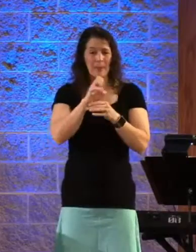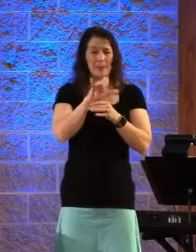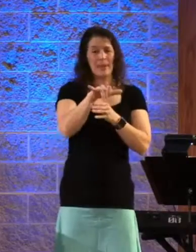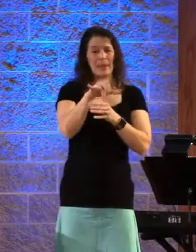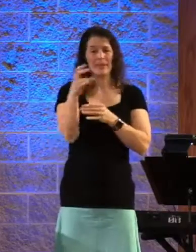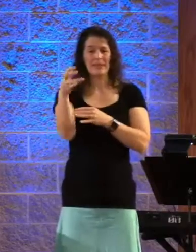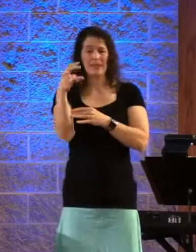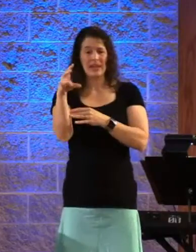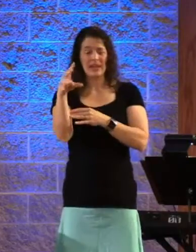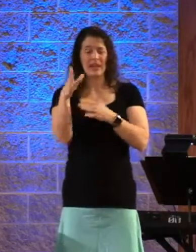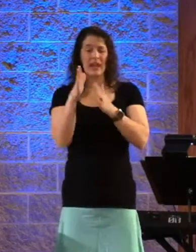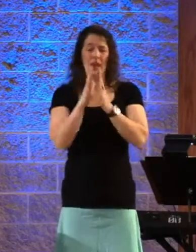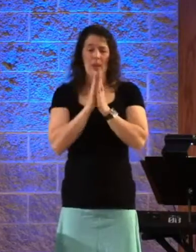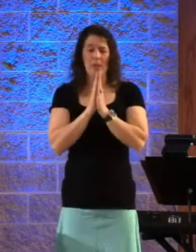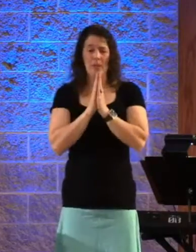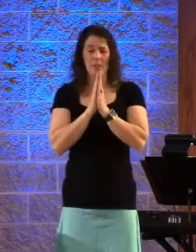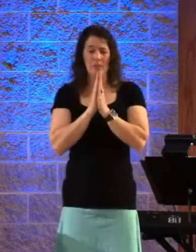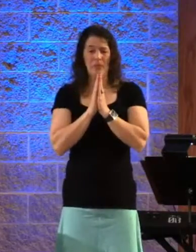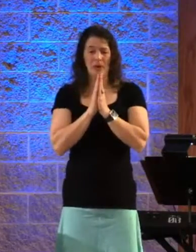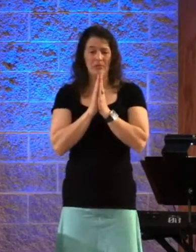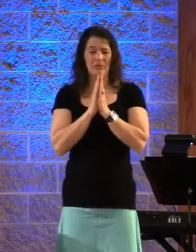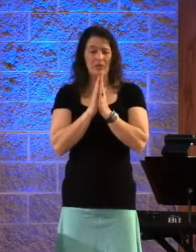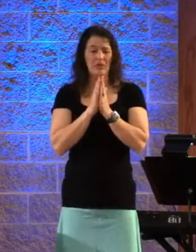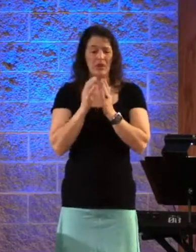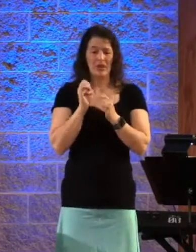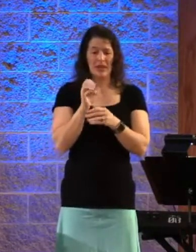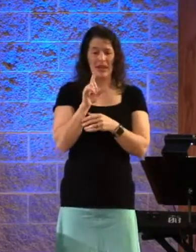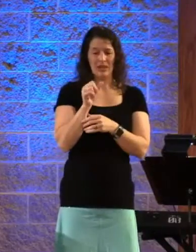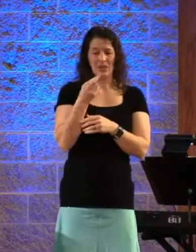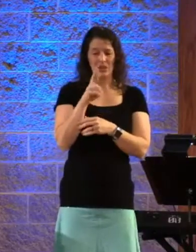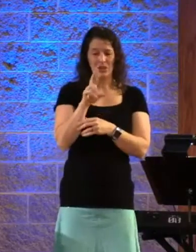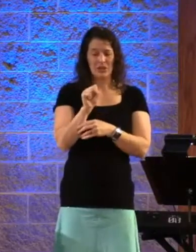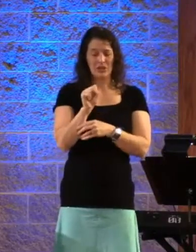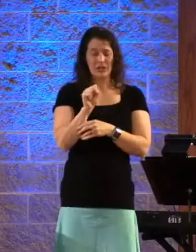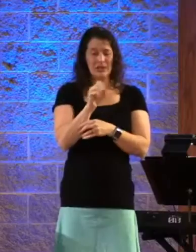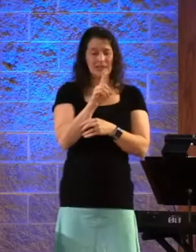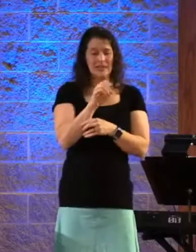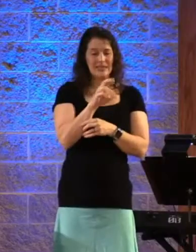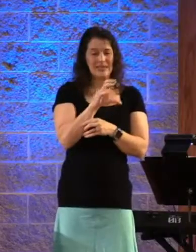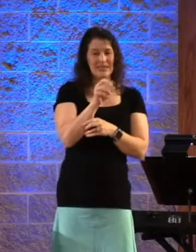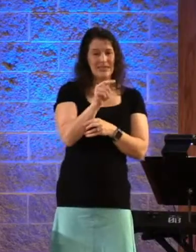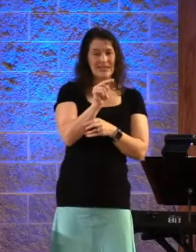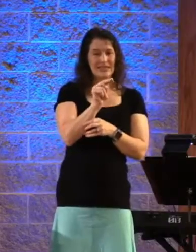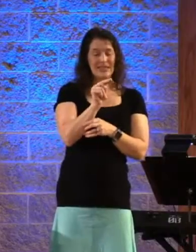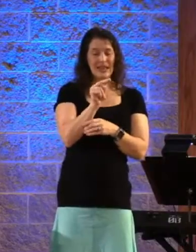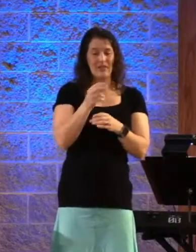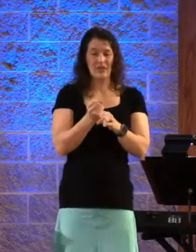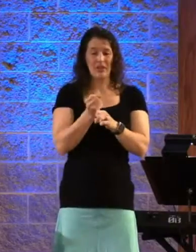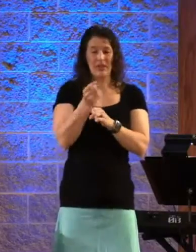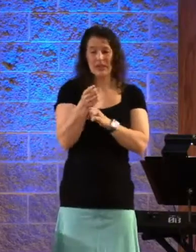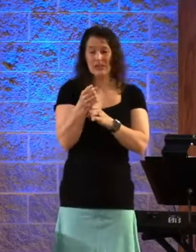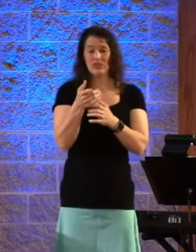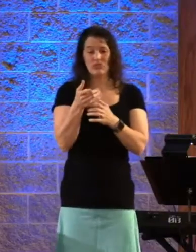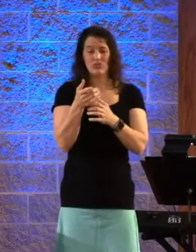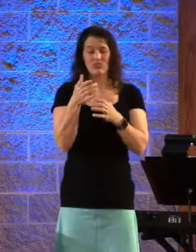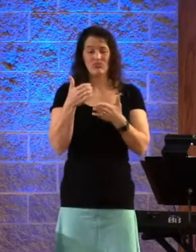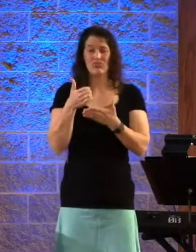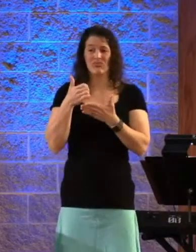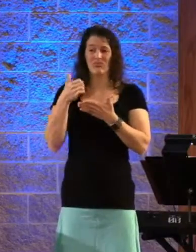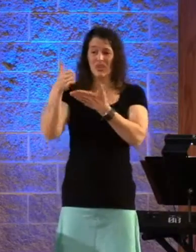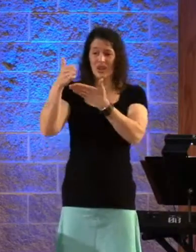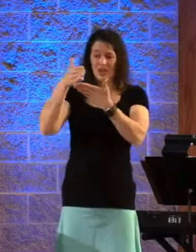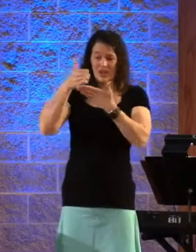church for the next year. Lord, help us to seek you out, to sense your